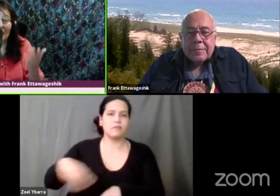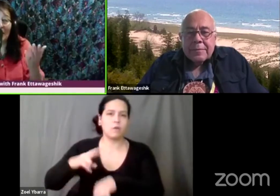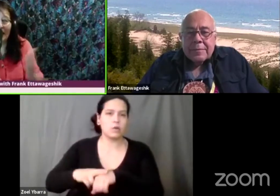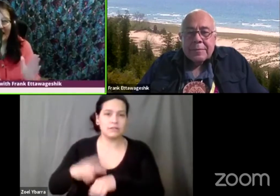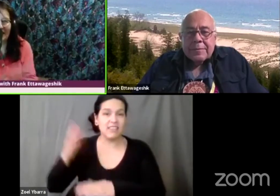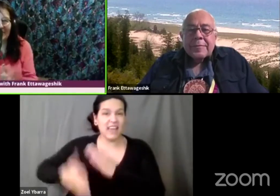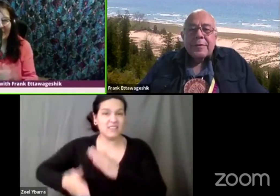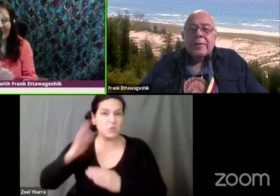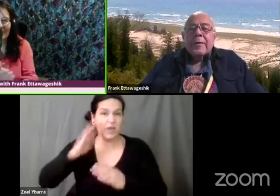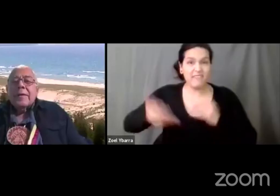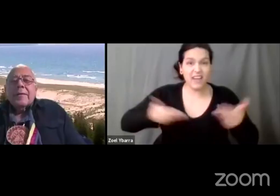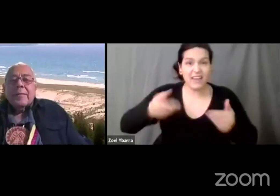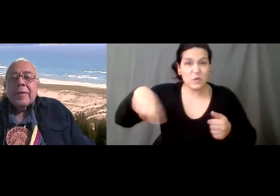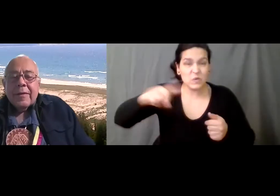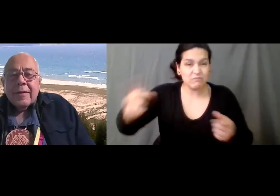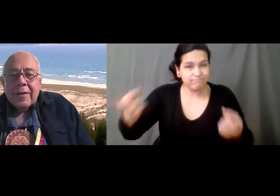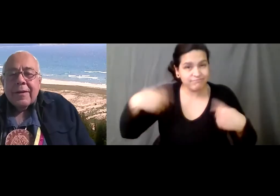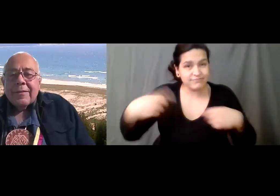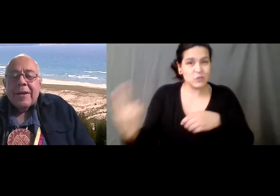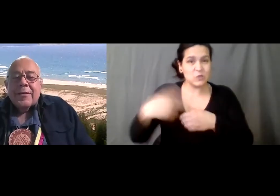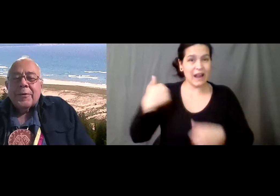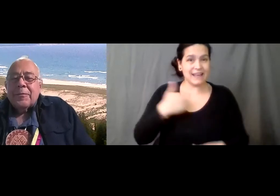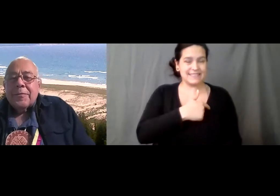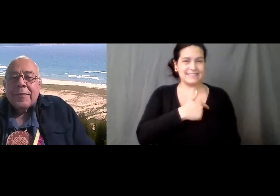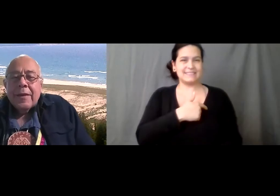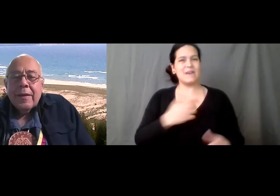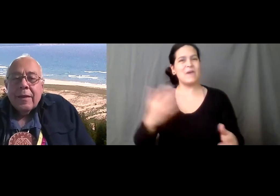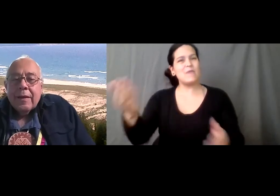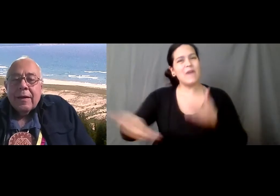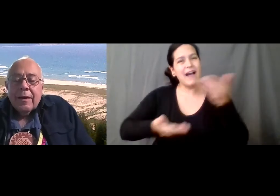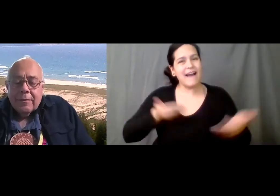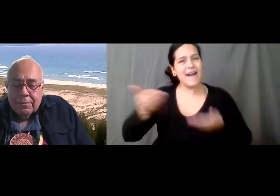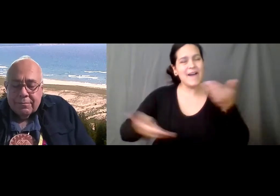Welcome, Frank. Woo-hoo. All right. Thank you.